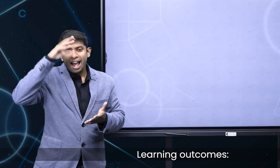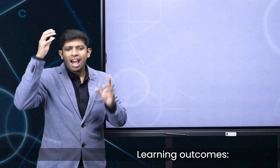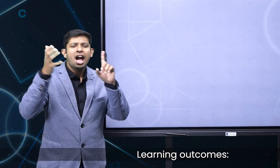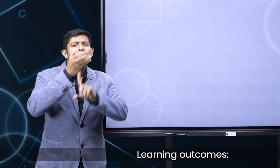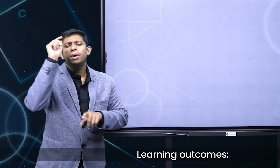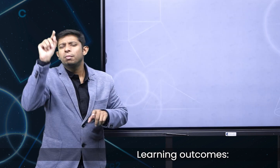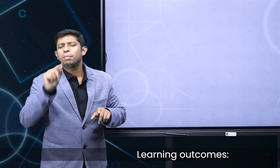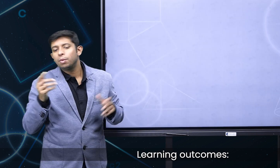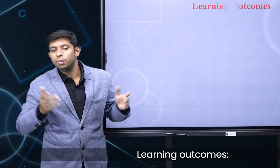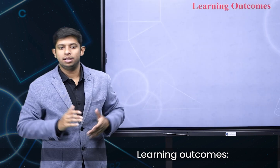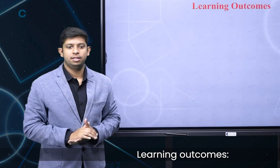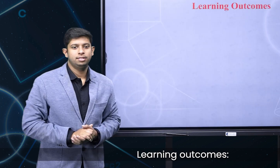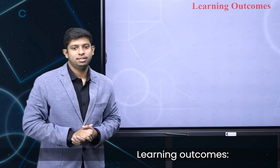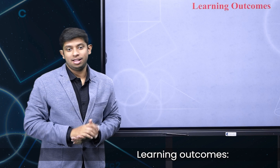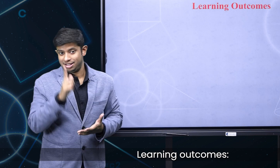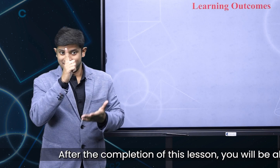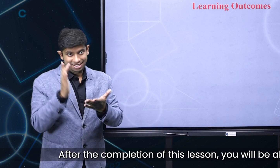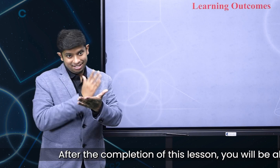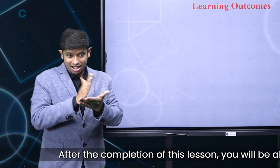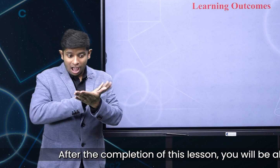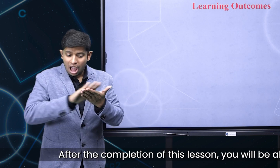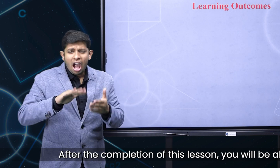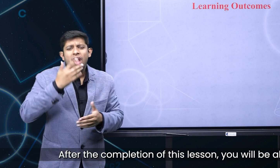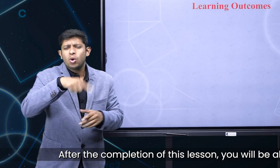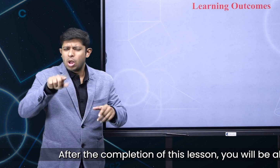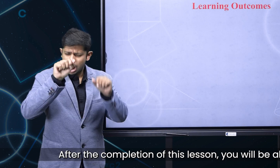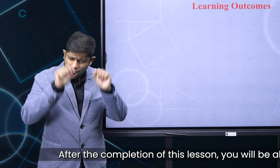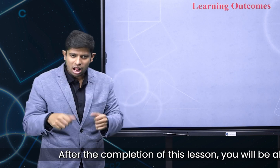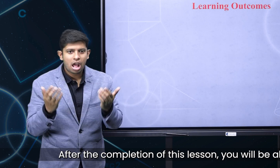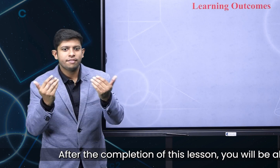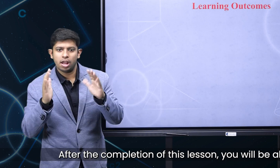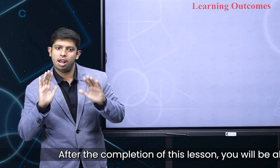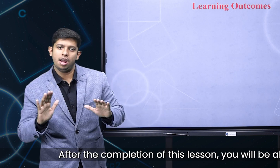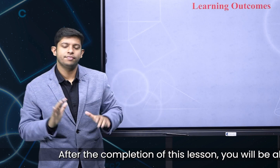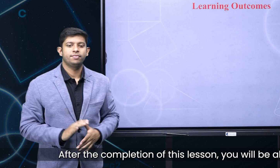Learning outcomes. After the completion of this lesson, you will be able to